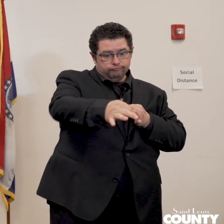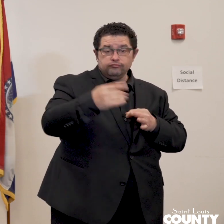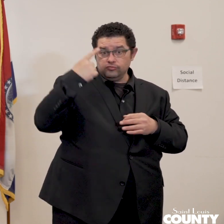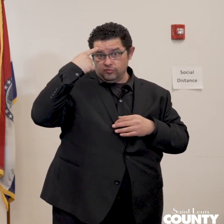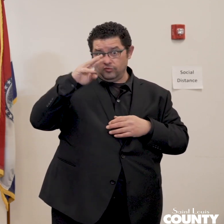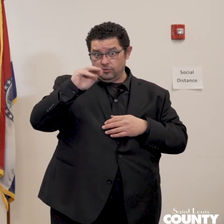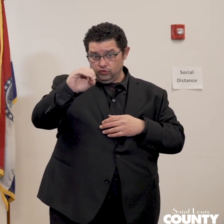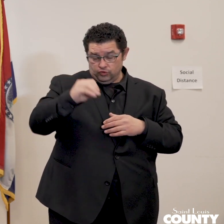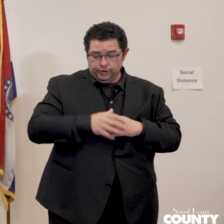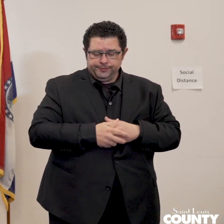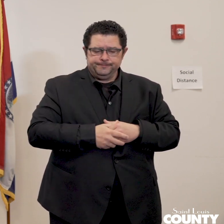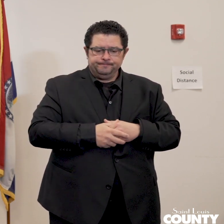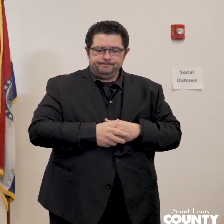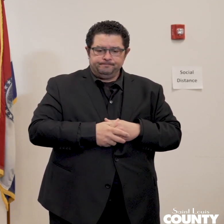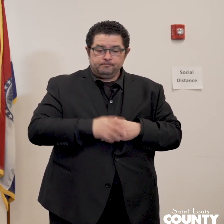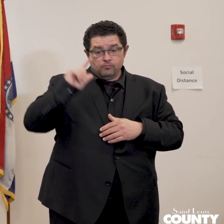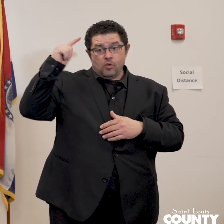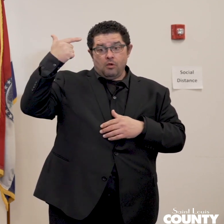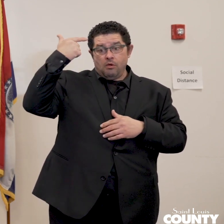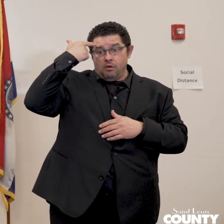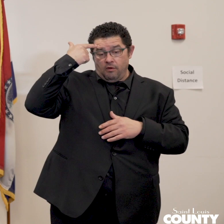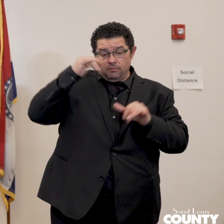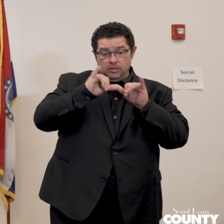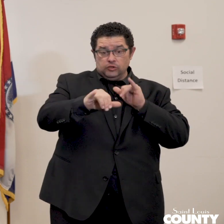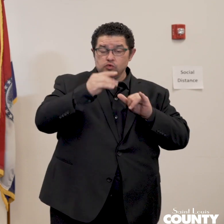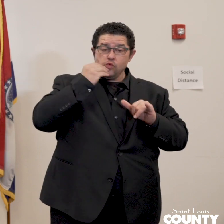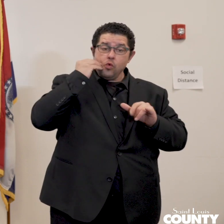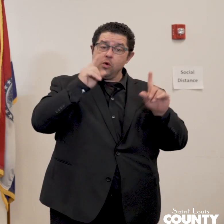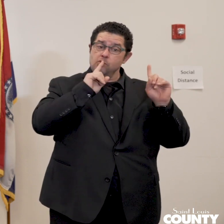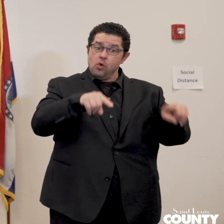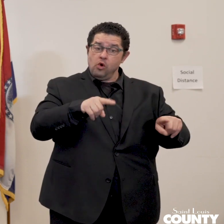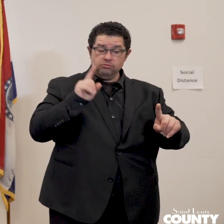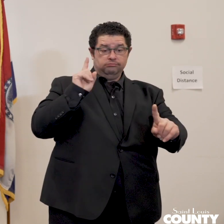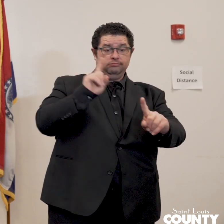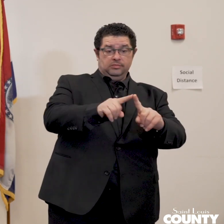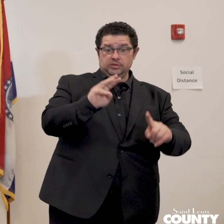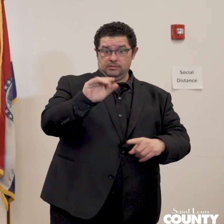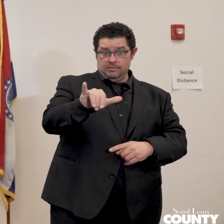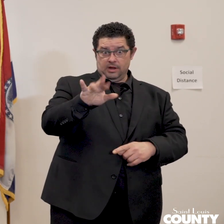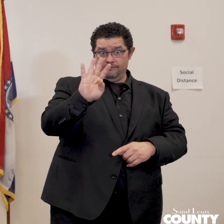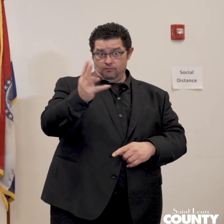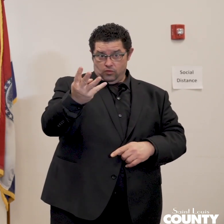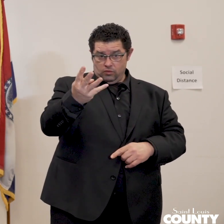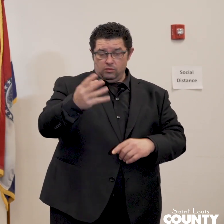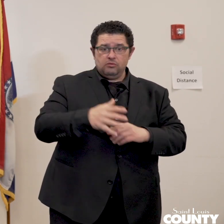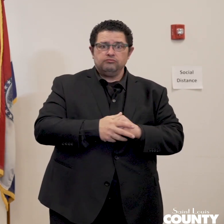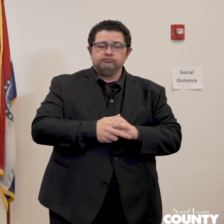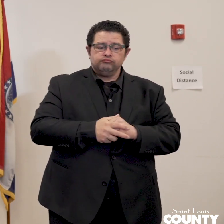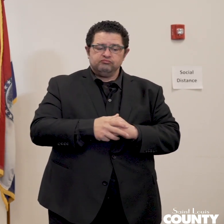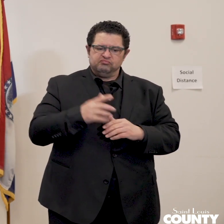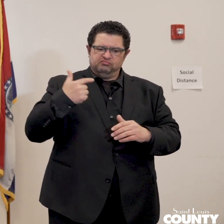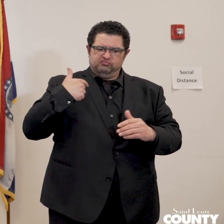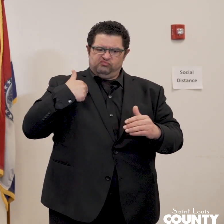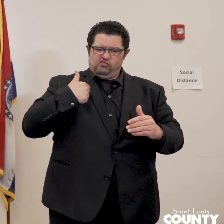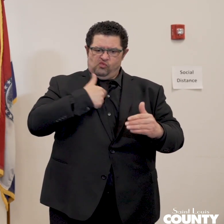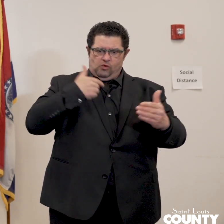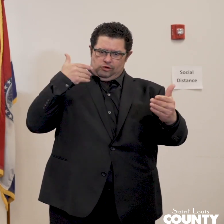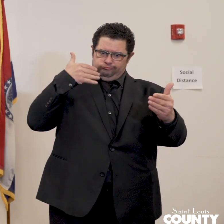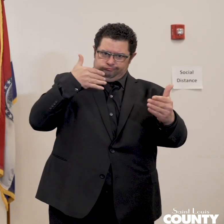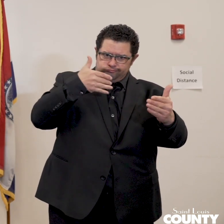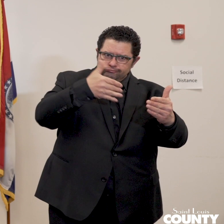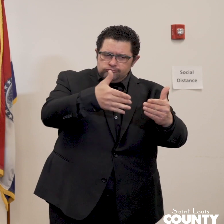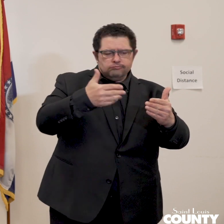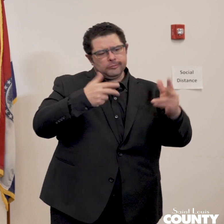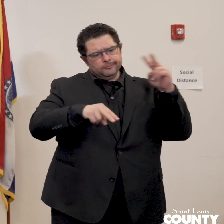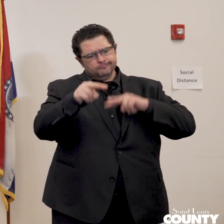The governor's stay-at-home order is effective until May 4th. We will be continuously reevaluating the situation and the data here in St.